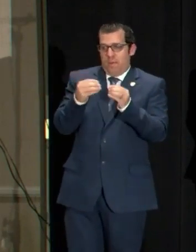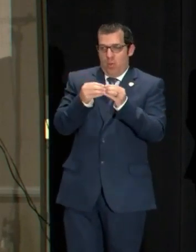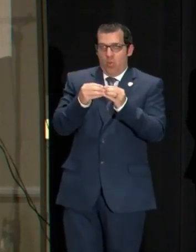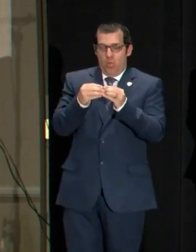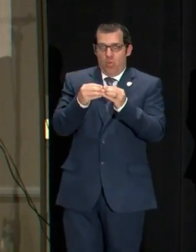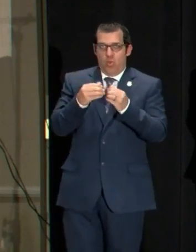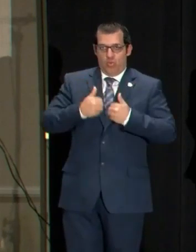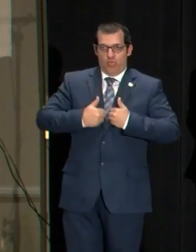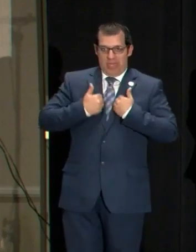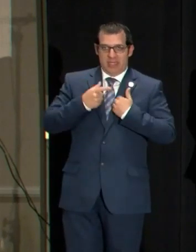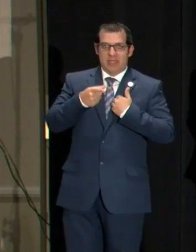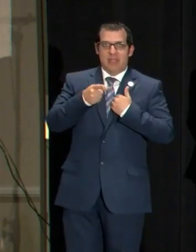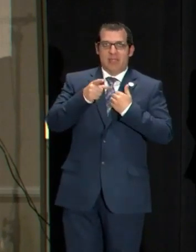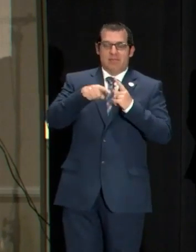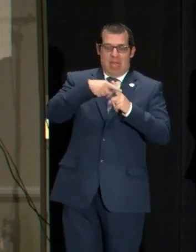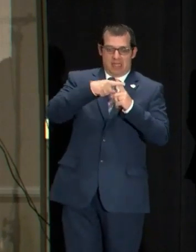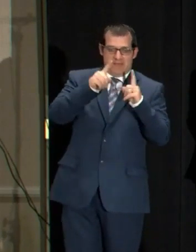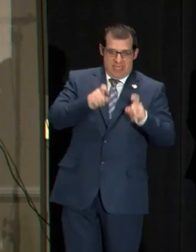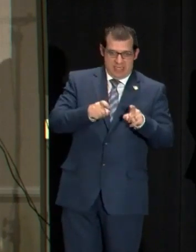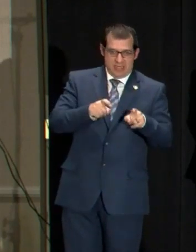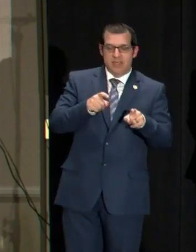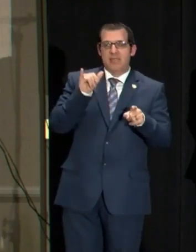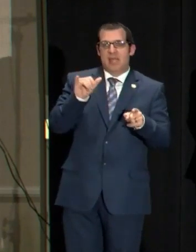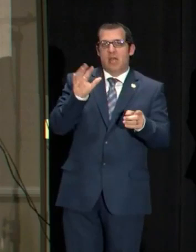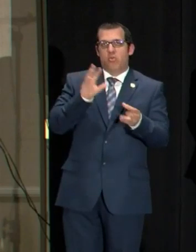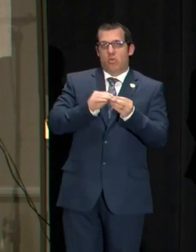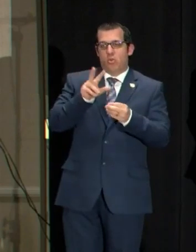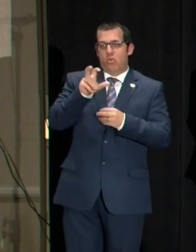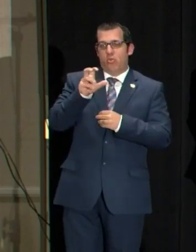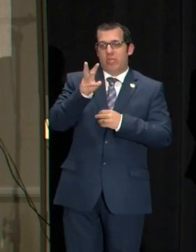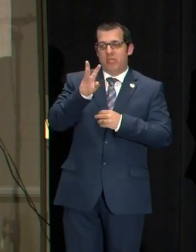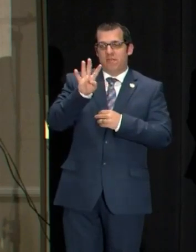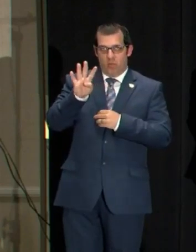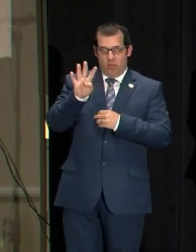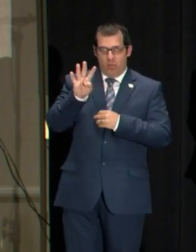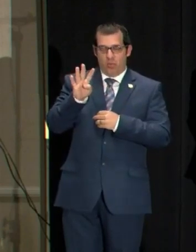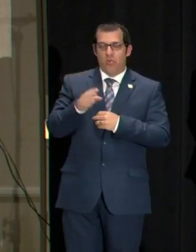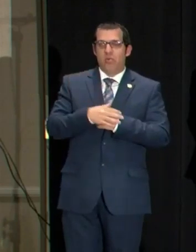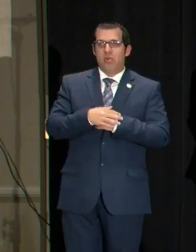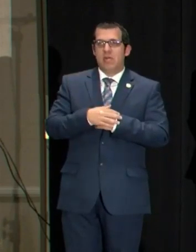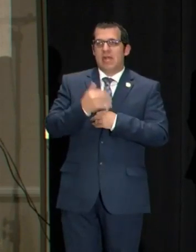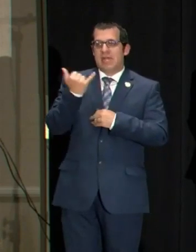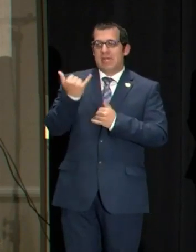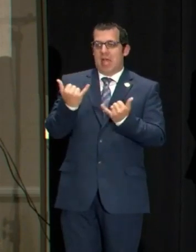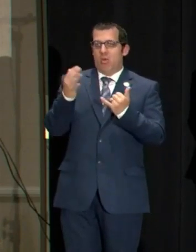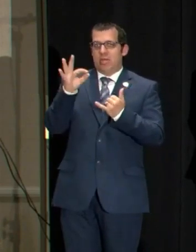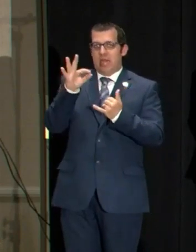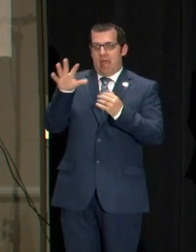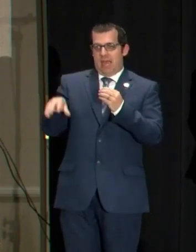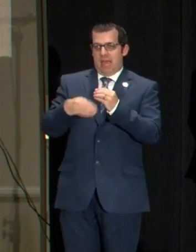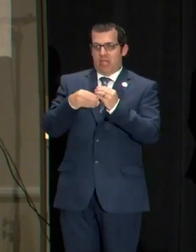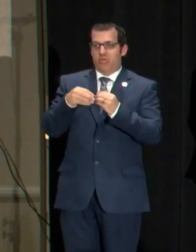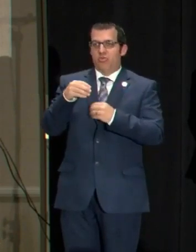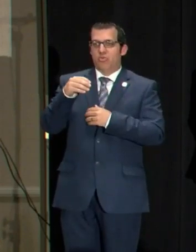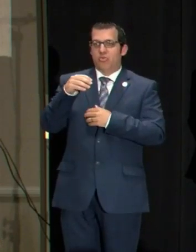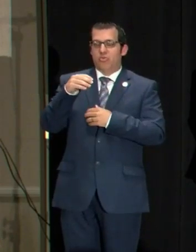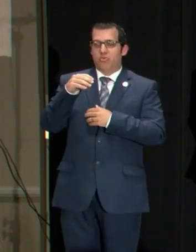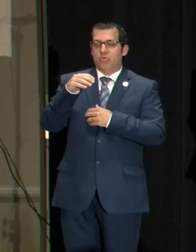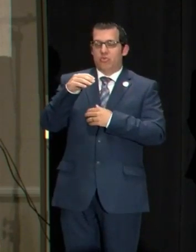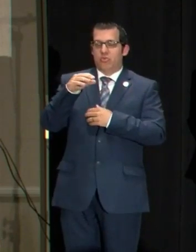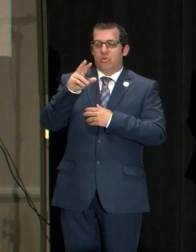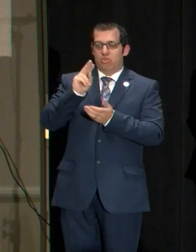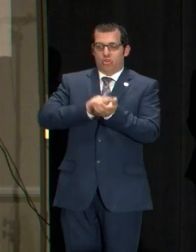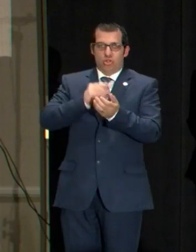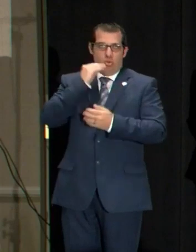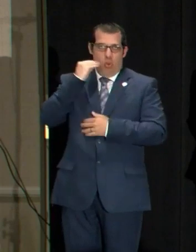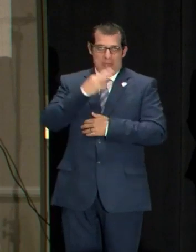to test positive, so we're at 364 there, and we've had 9 additional nursing home staff to test positive, so